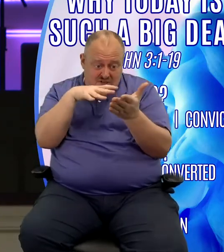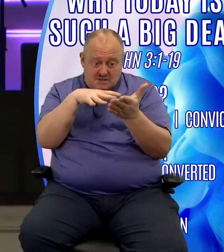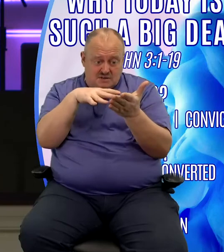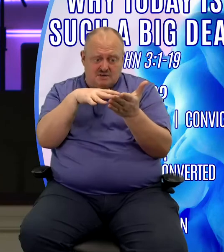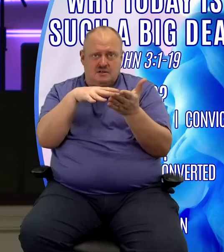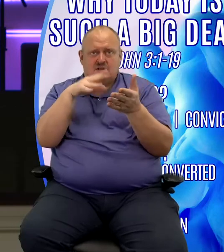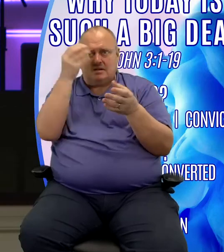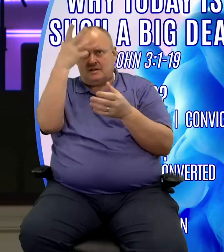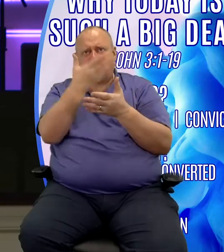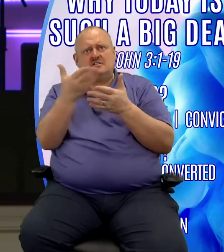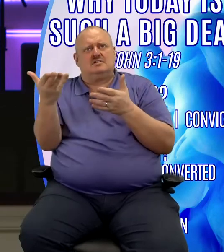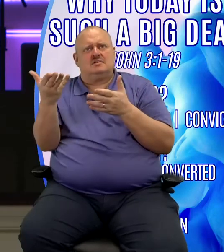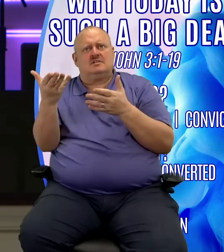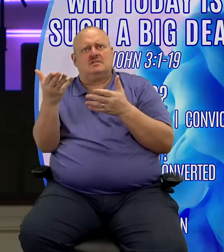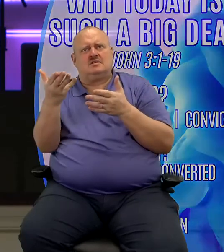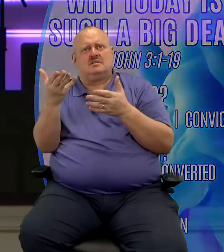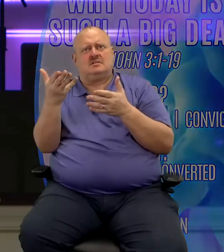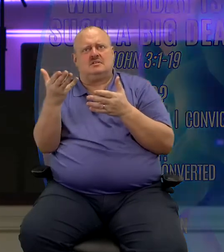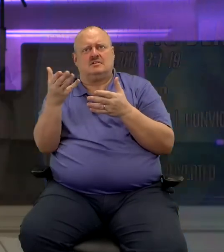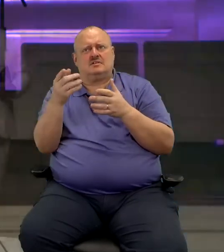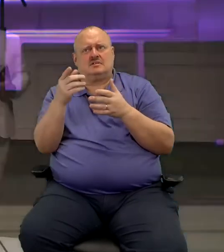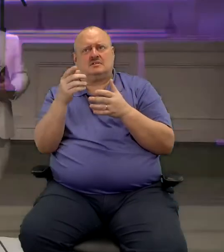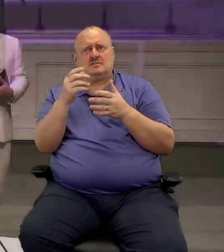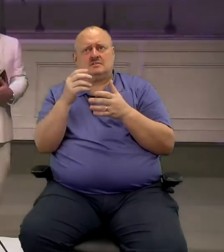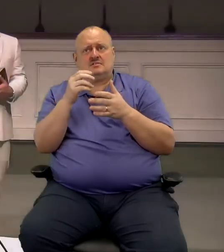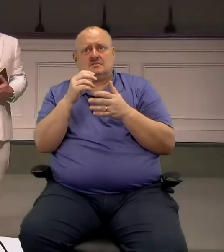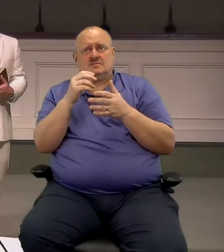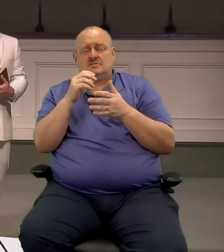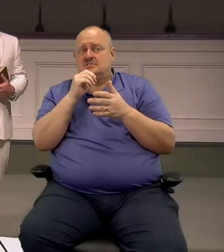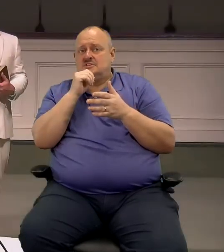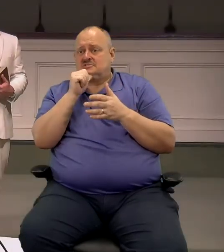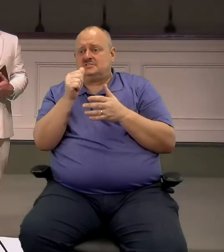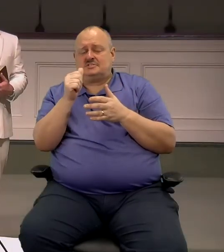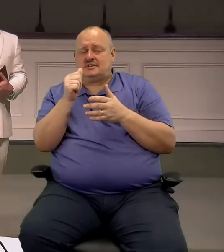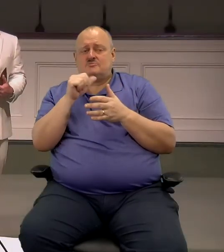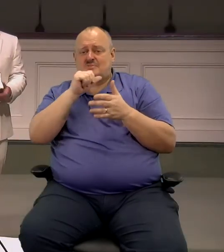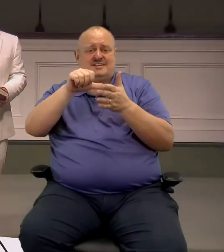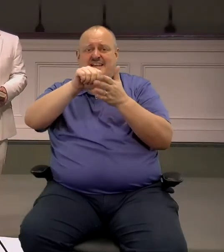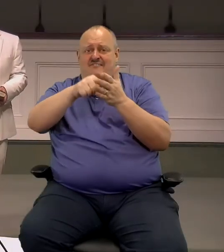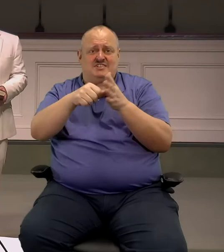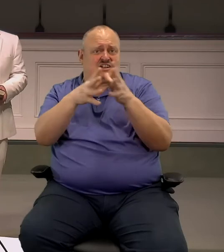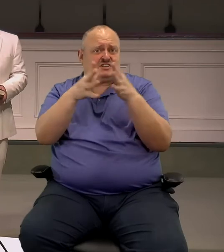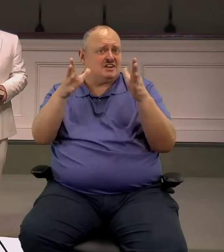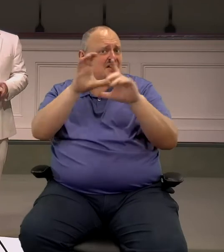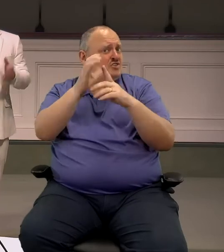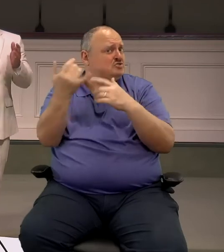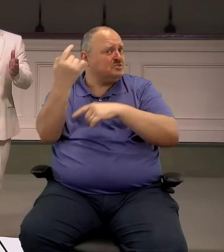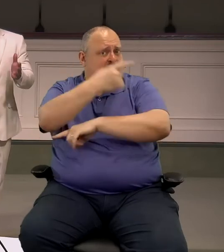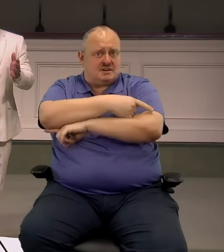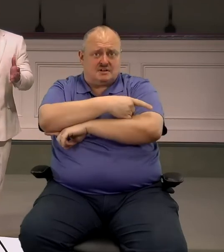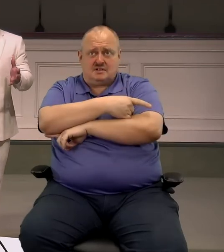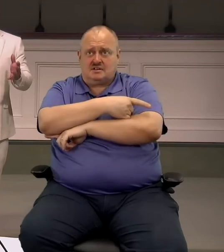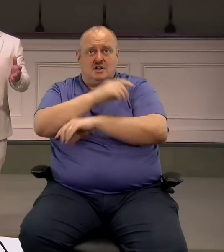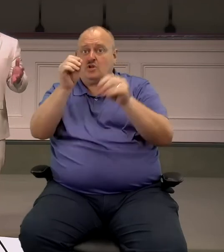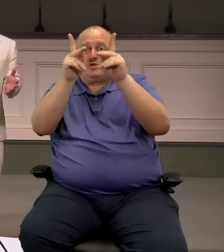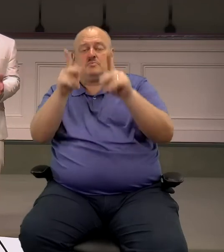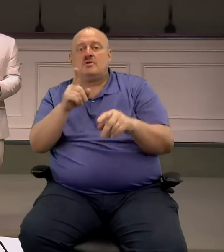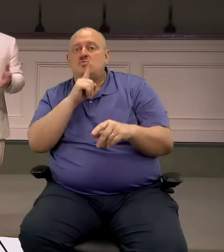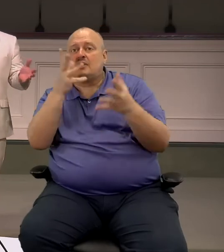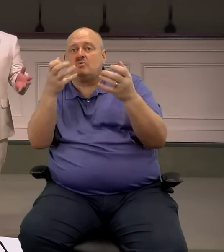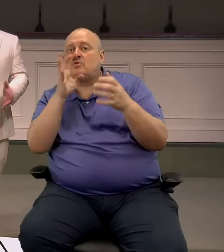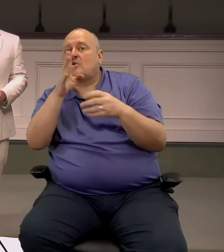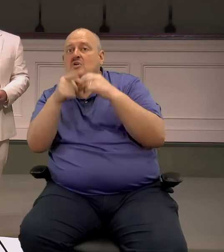I tell you something that is very absent, at least in the preaching and the Bible teaching of our culture? Is nobody really wants to